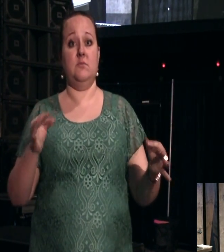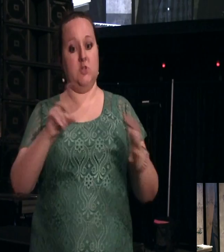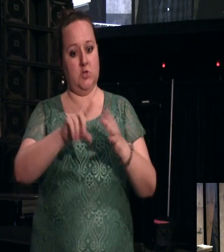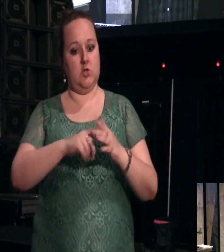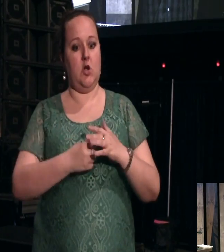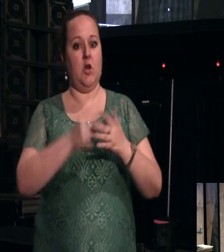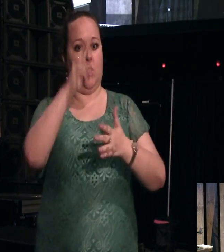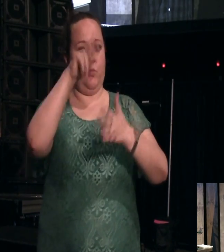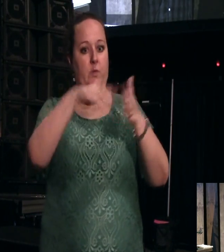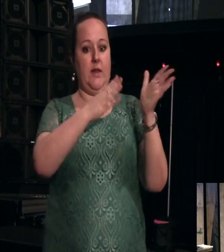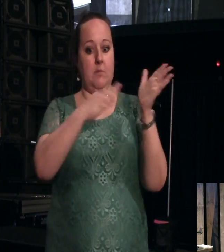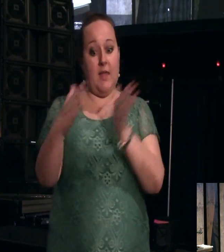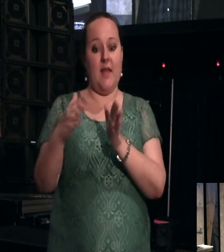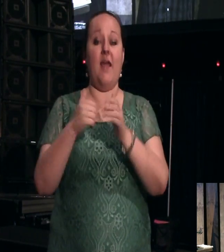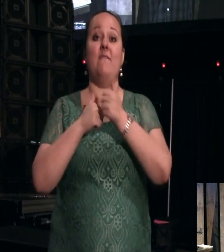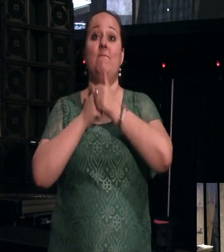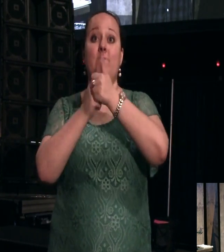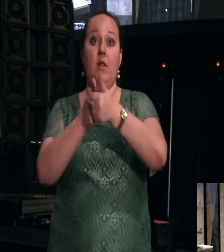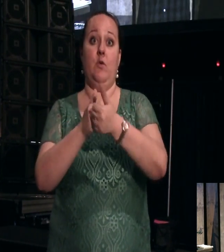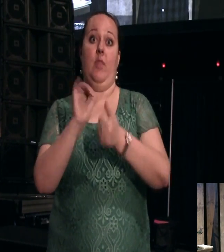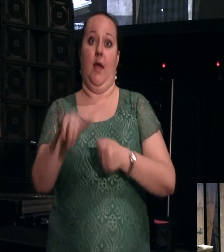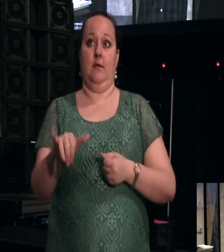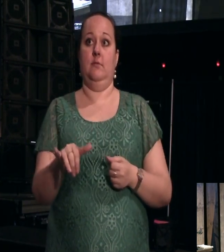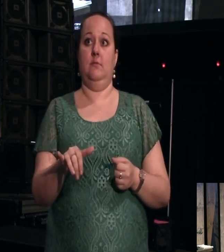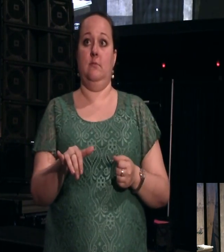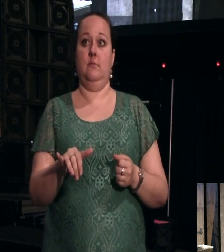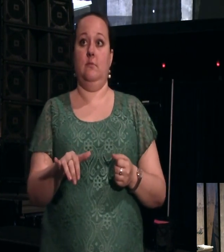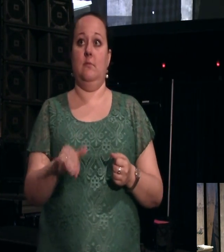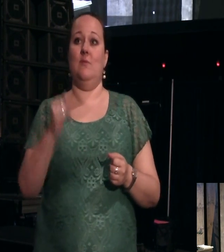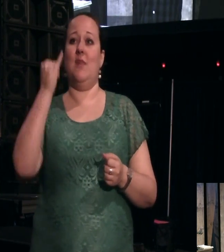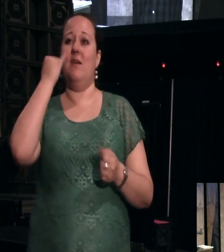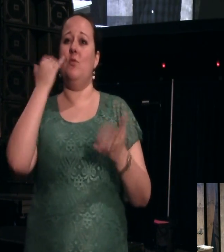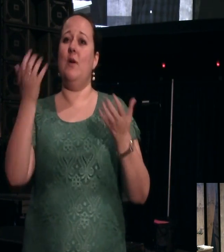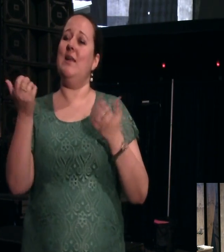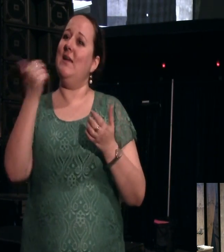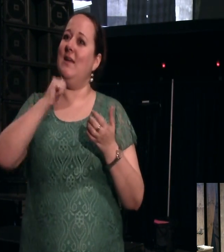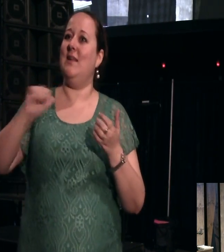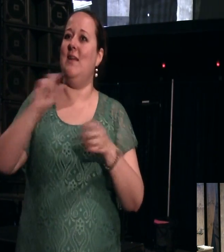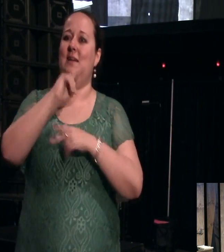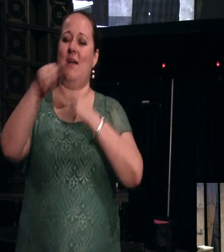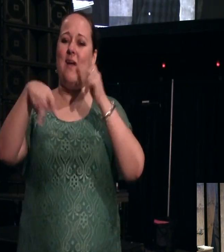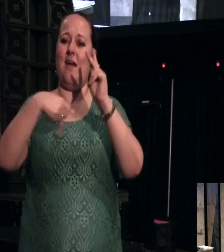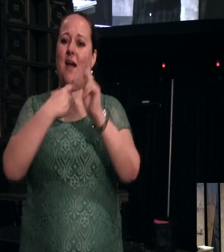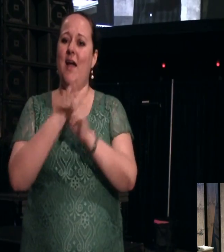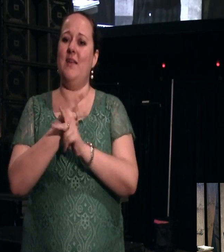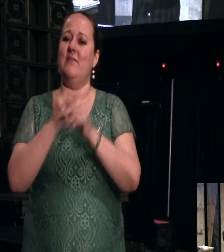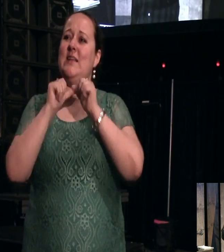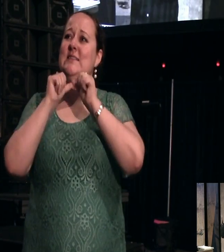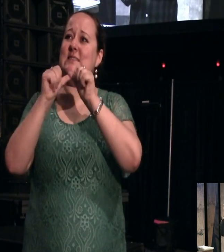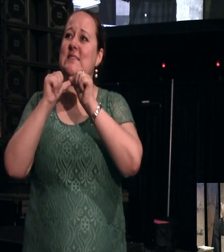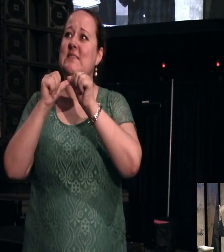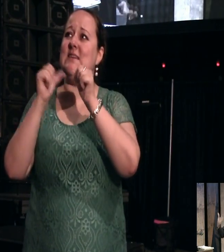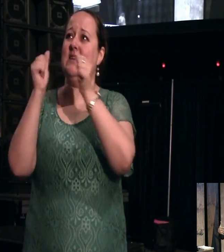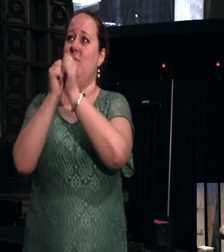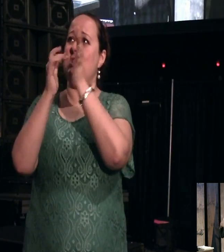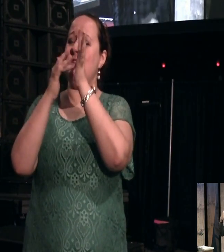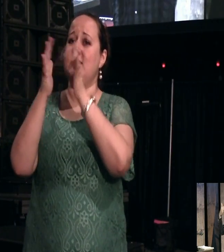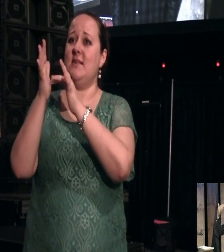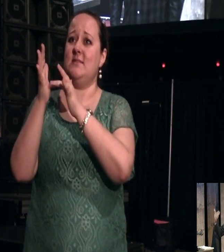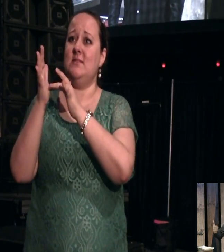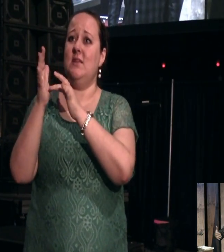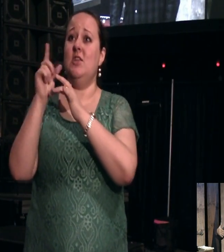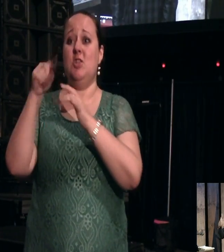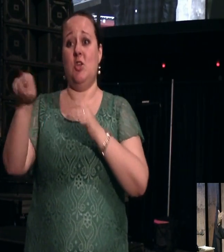you're going to have to make a decision that you're going to get on a reading plan and actually do it. If you want to have any type of traction